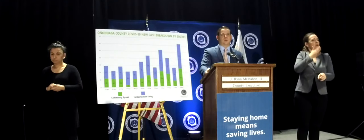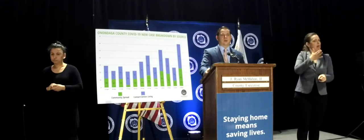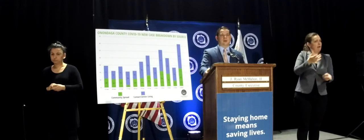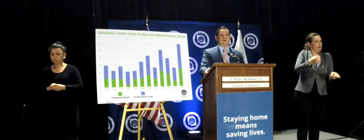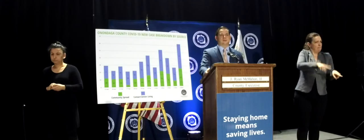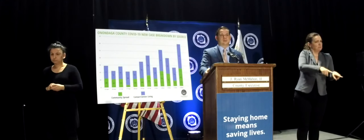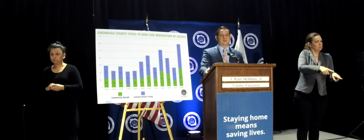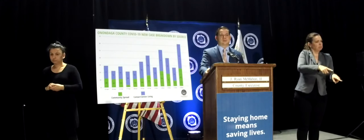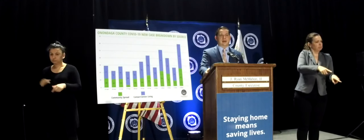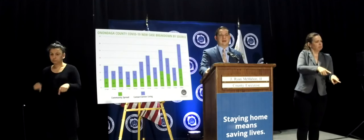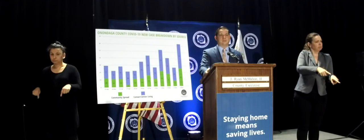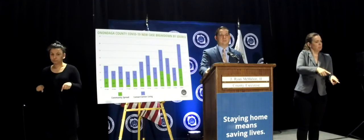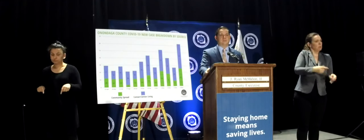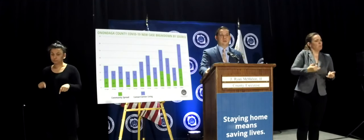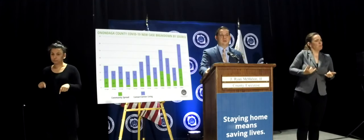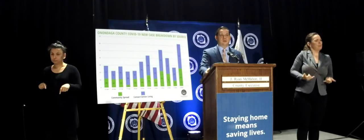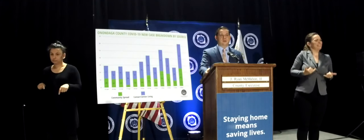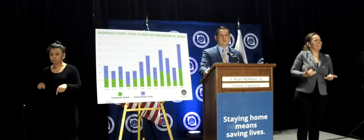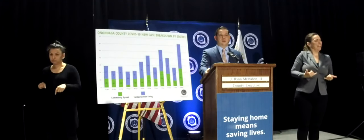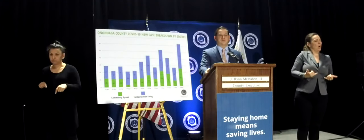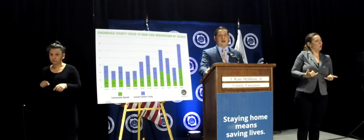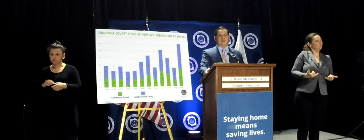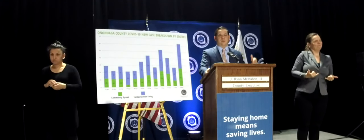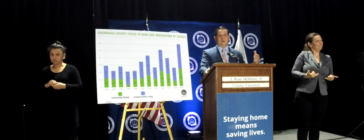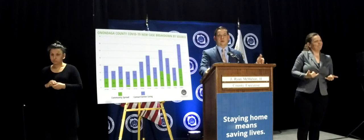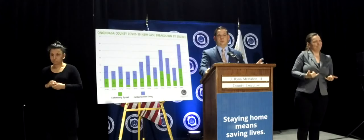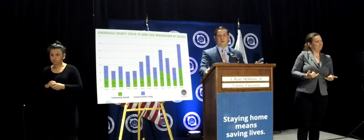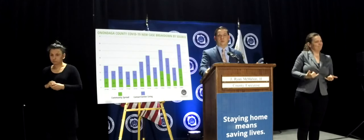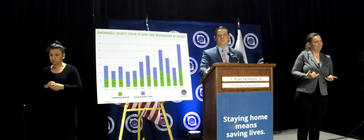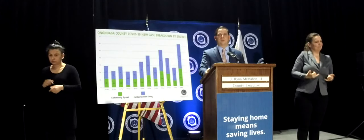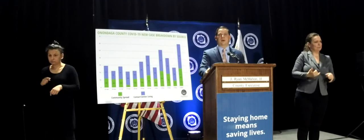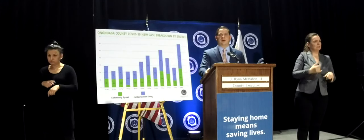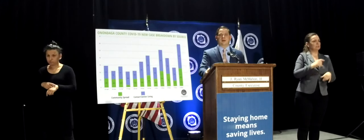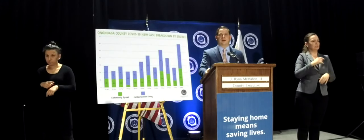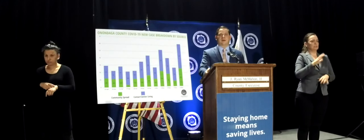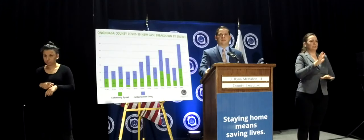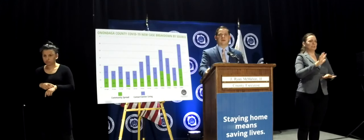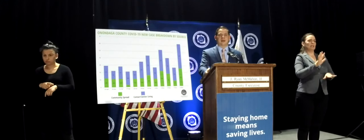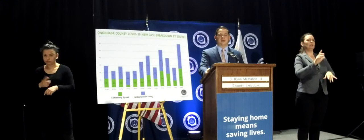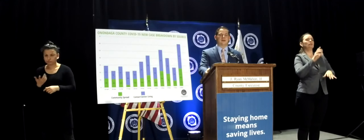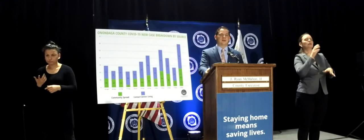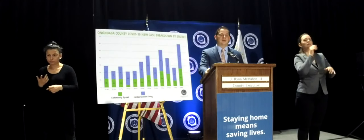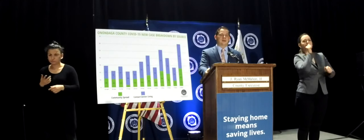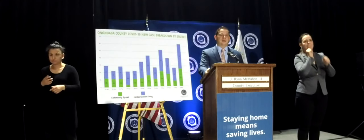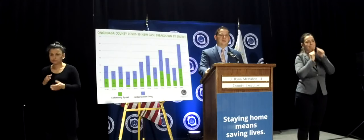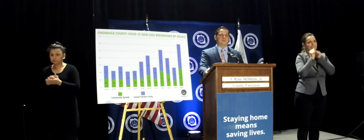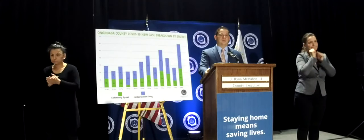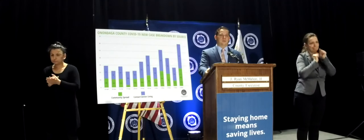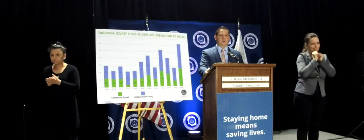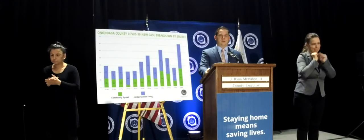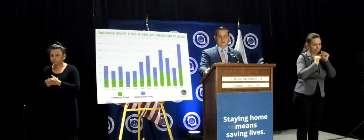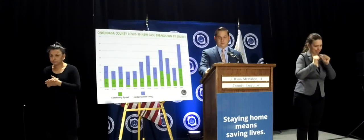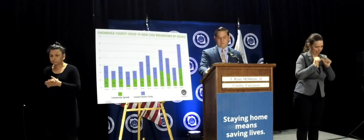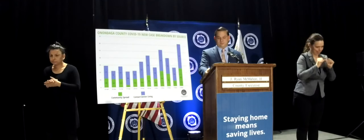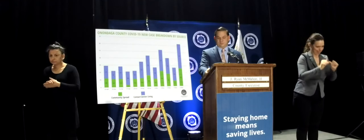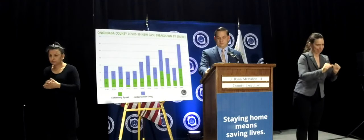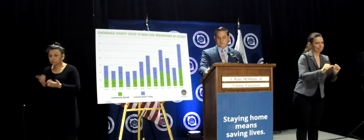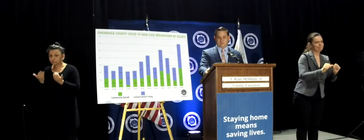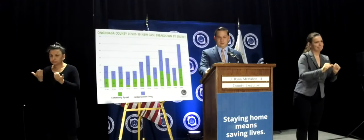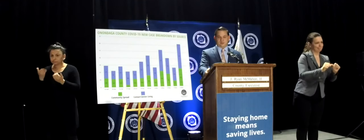now, time is our friend. We learn more every day, but we